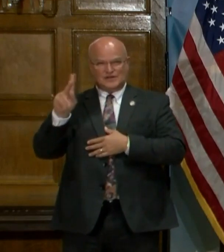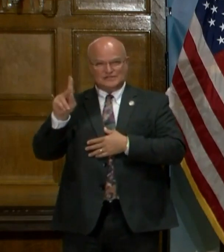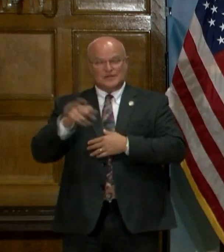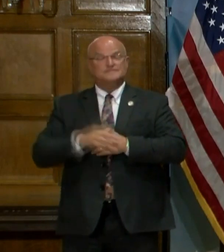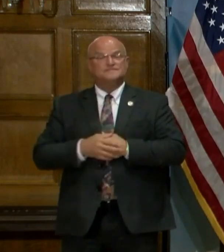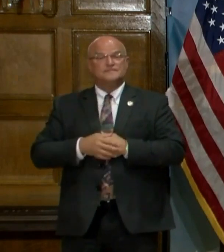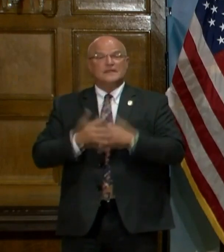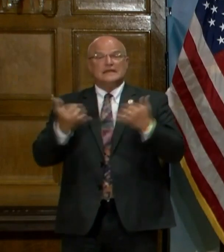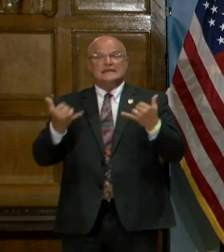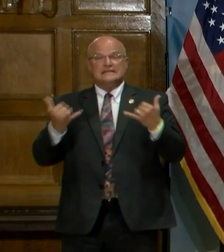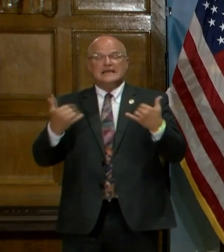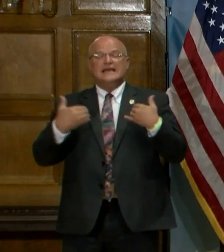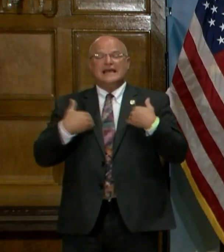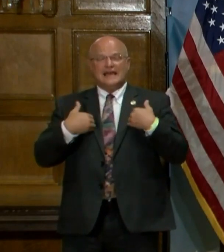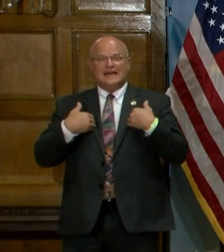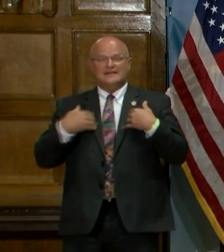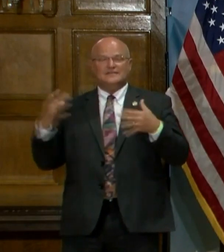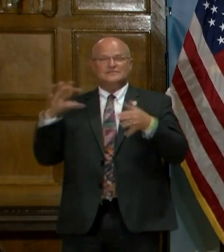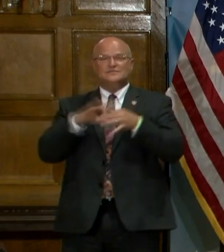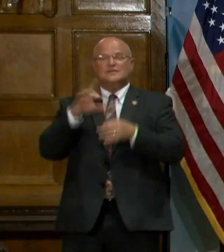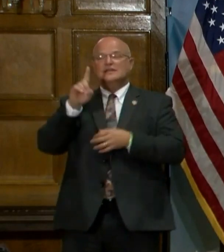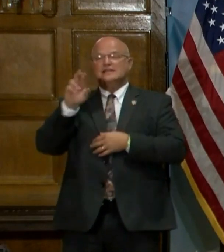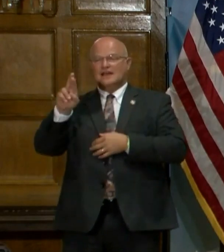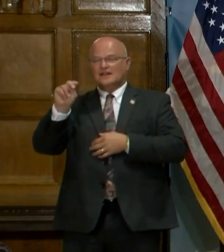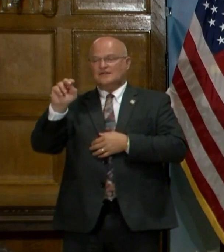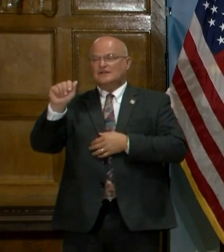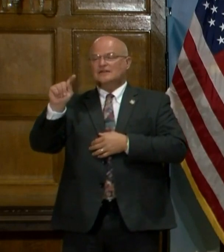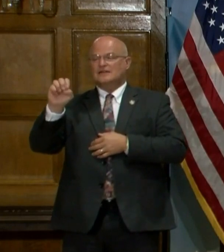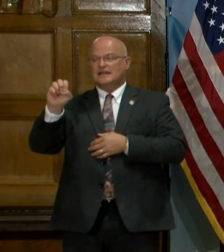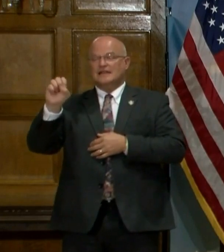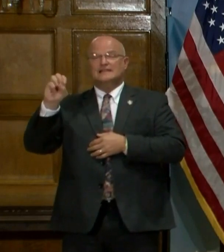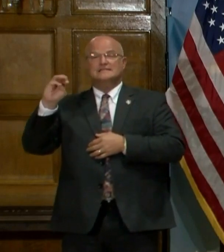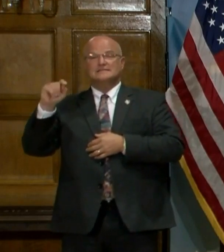be joined today by Dr. Nate Smith,